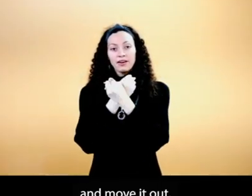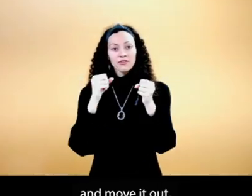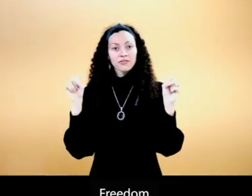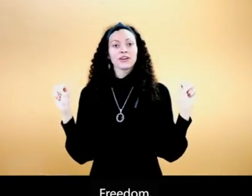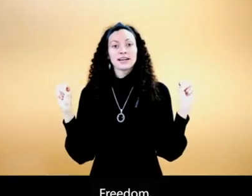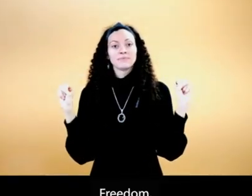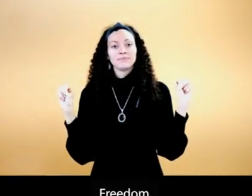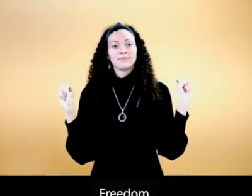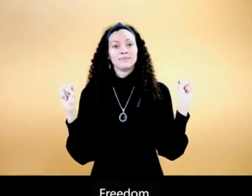Freedom.